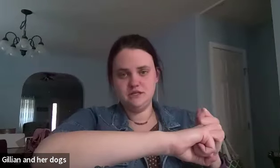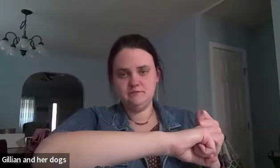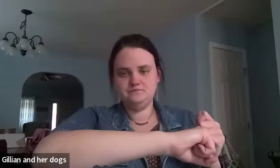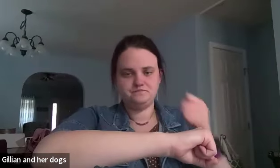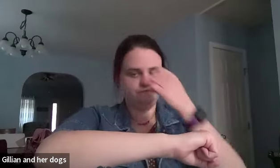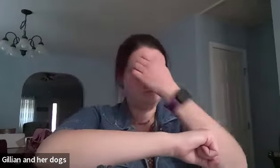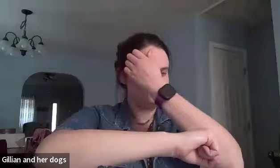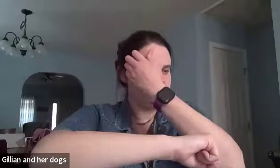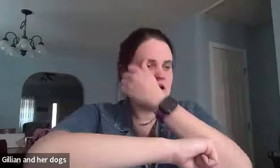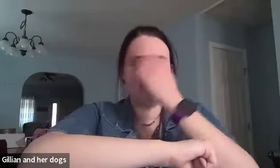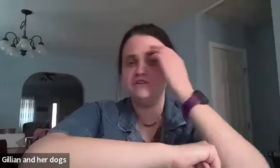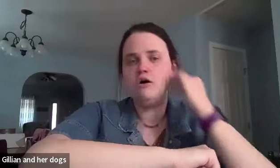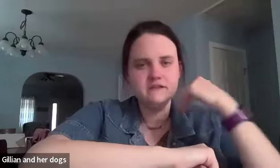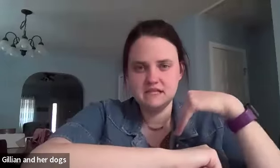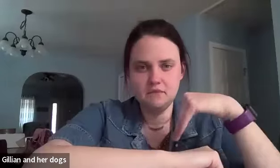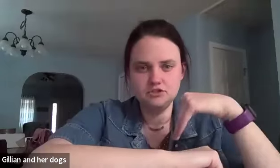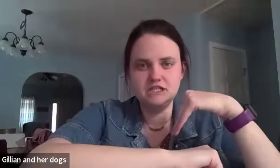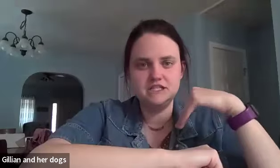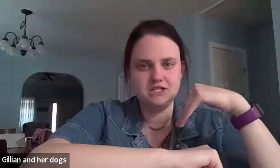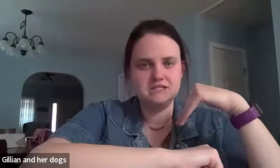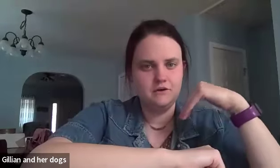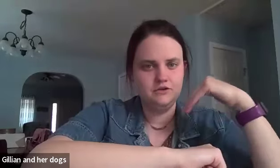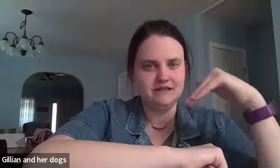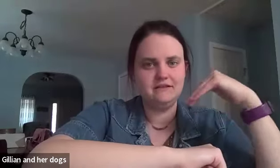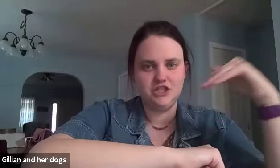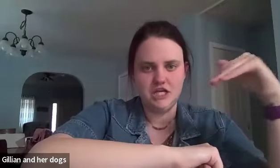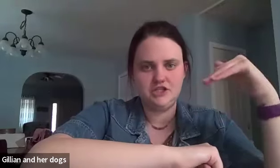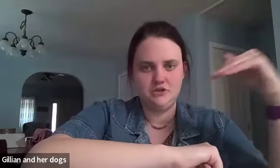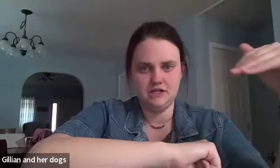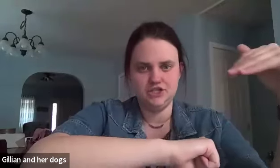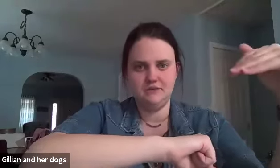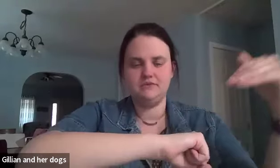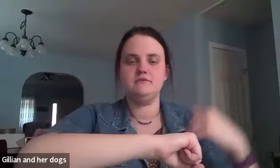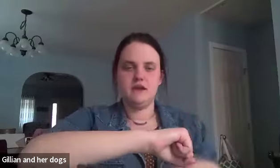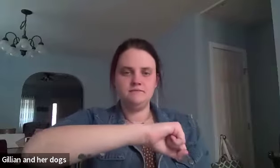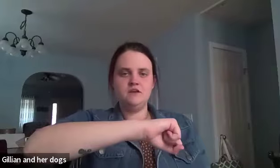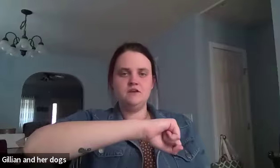it. It's all the same motion. It's just how you slightly change your hand shape. Okay.